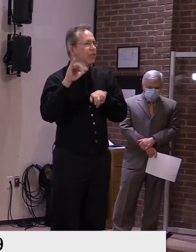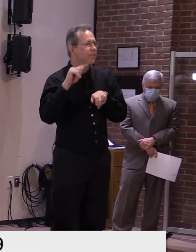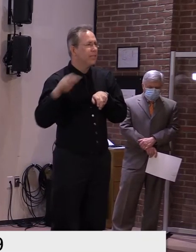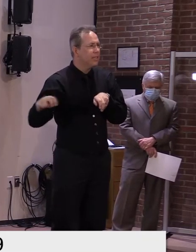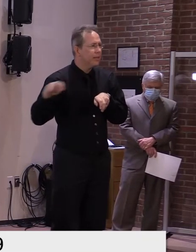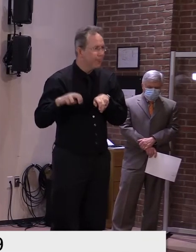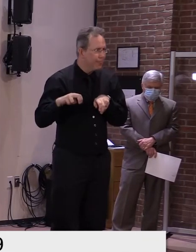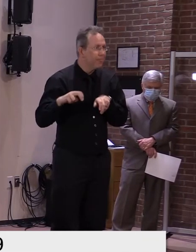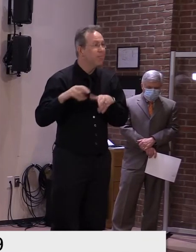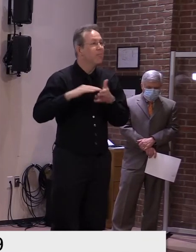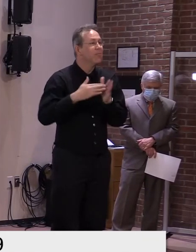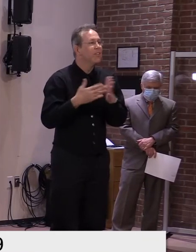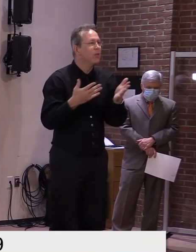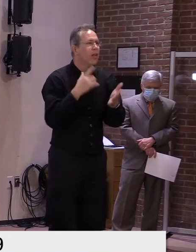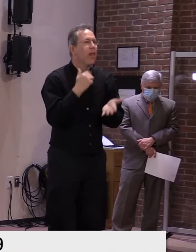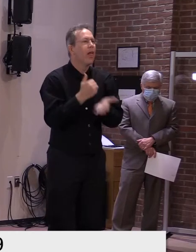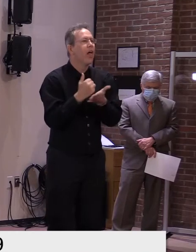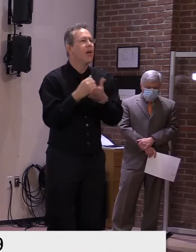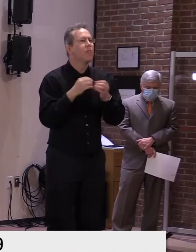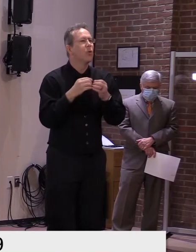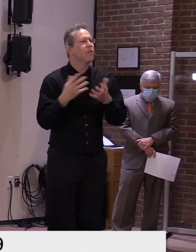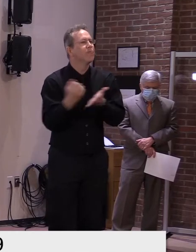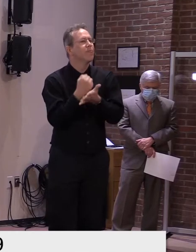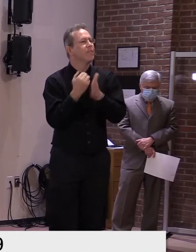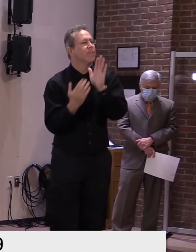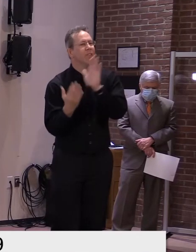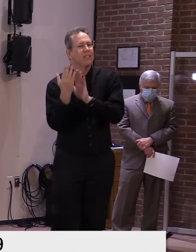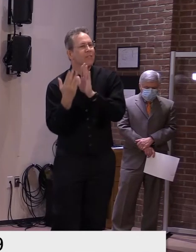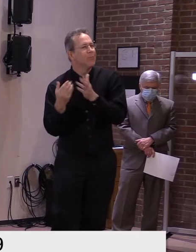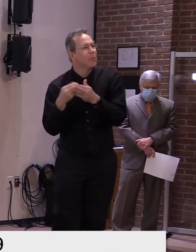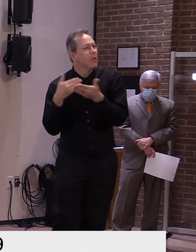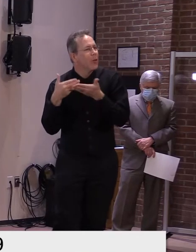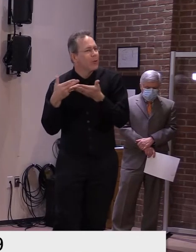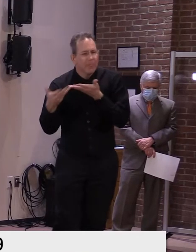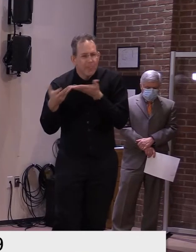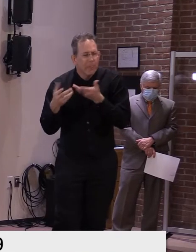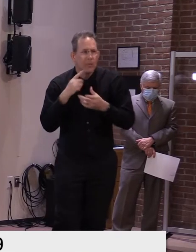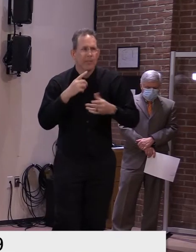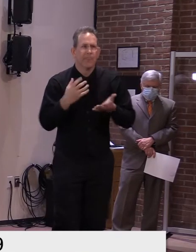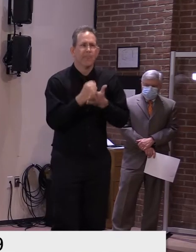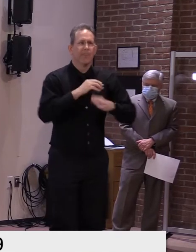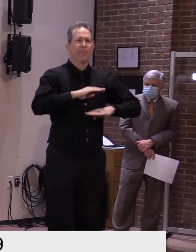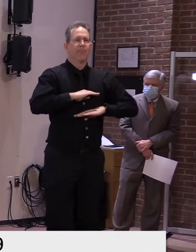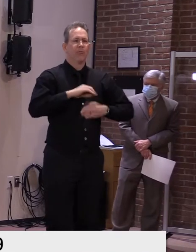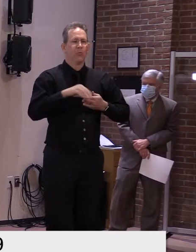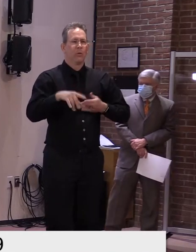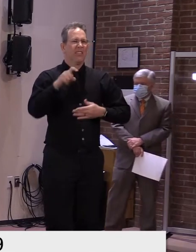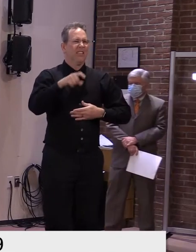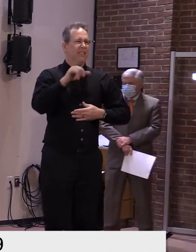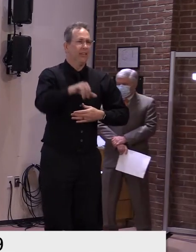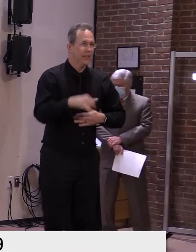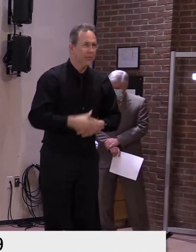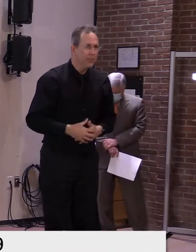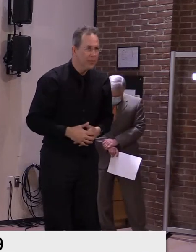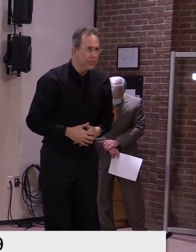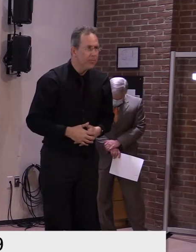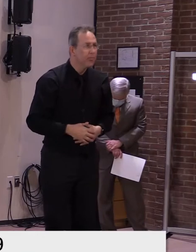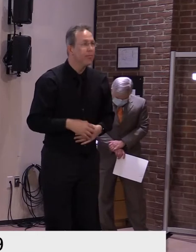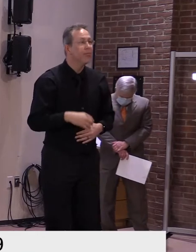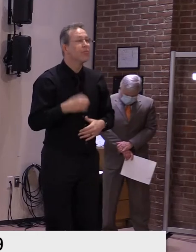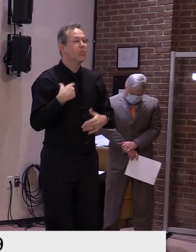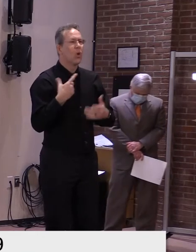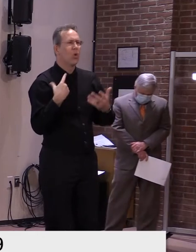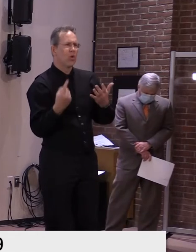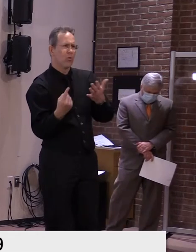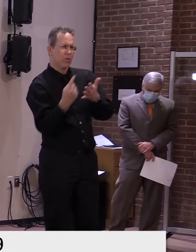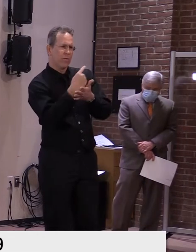in-person instruction, which is critical to better meet the needs of our students. We are now in the process of reviewing the CDC recommendations and the studies that they